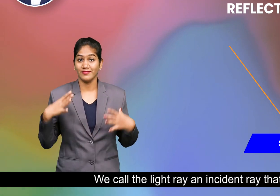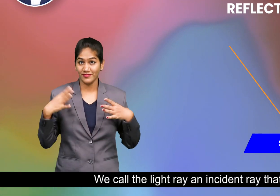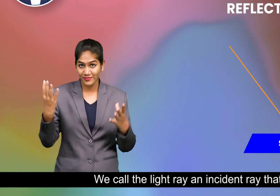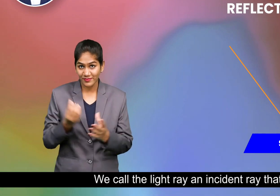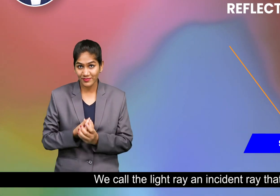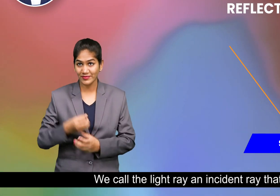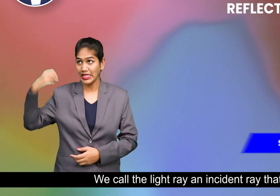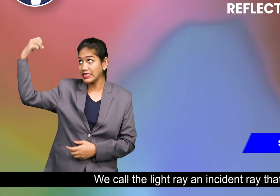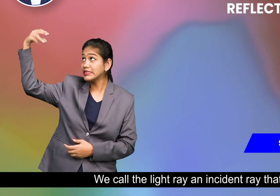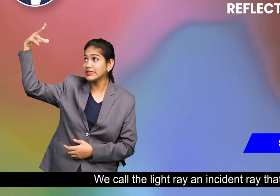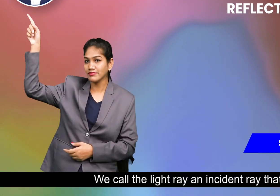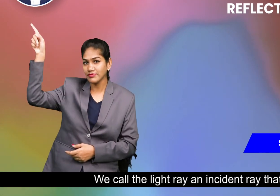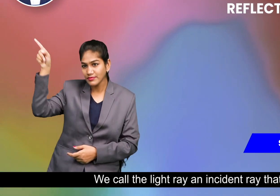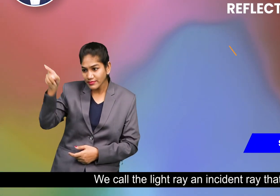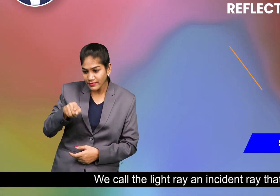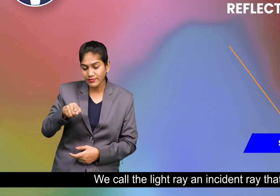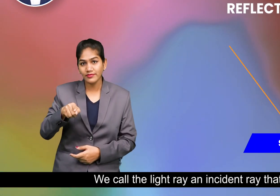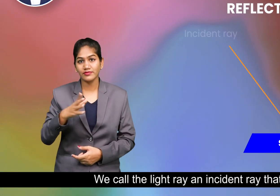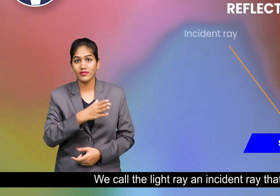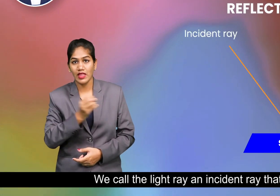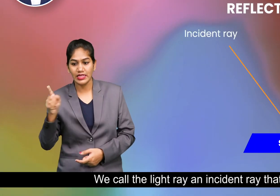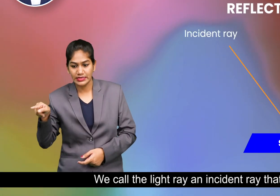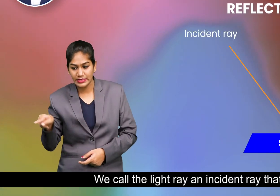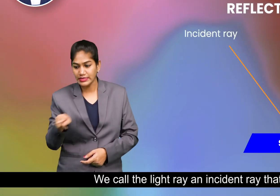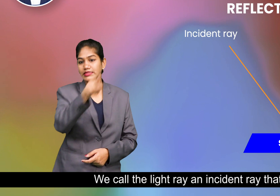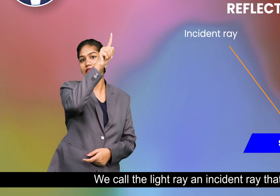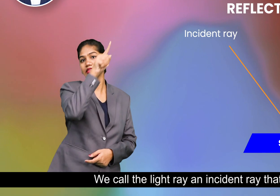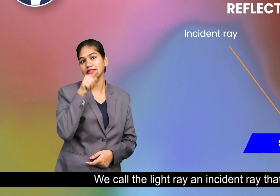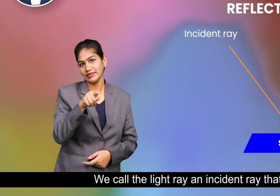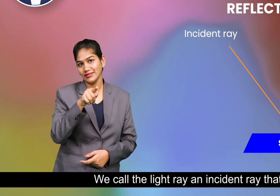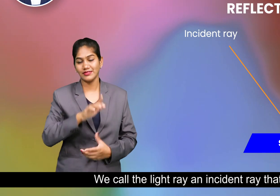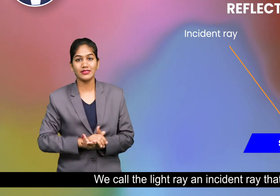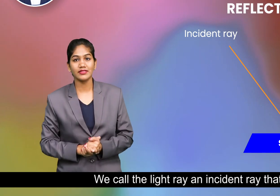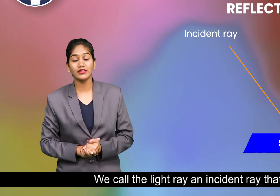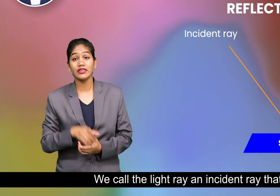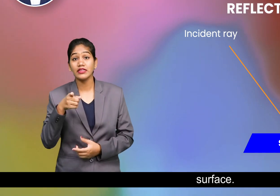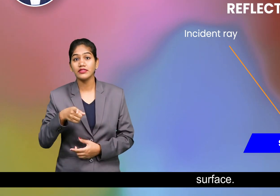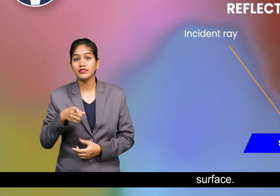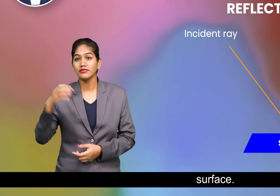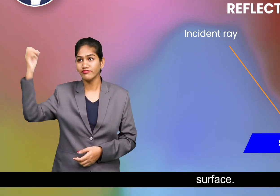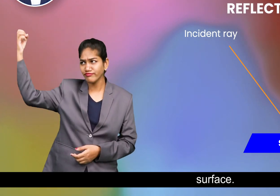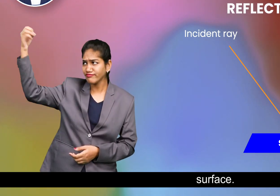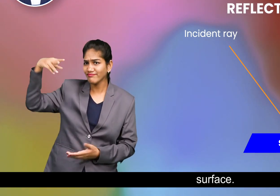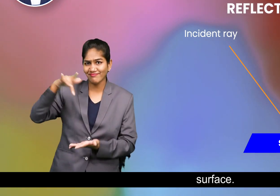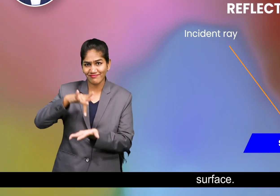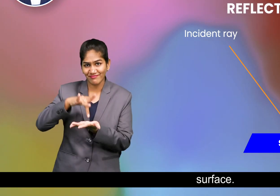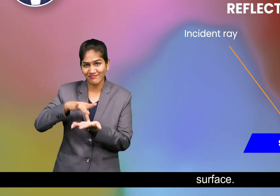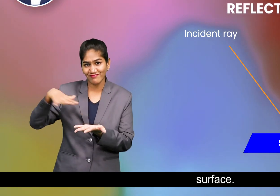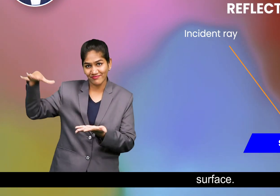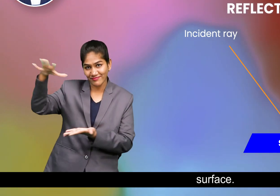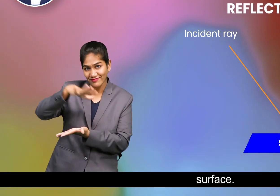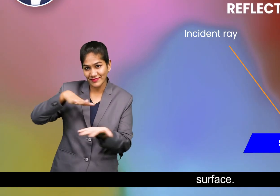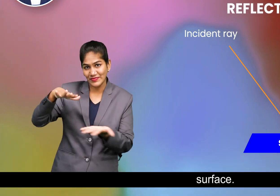We call the light ray an incident ray that falls on the surface.